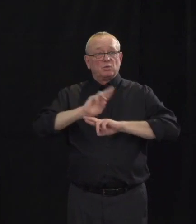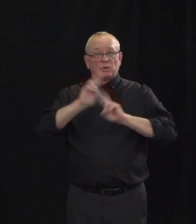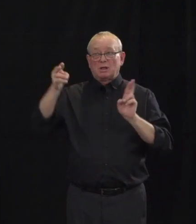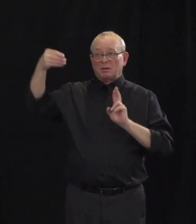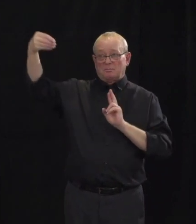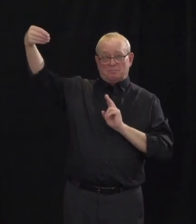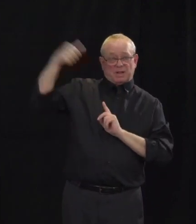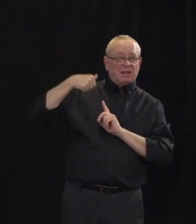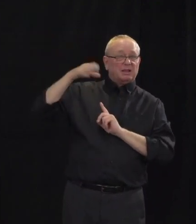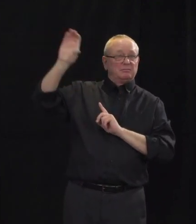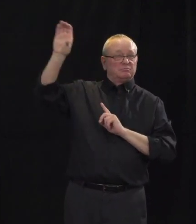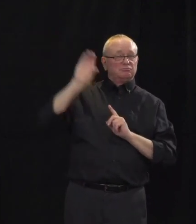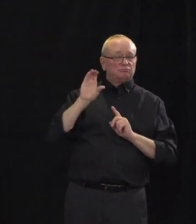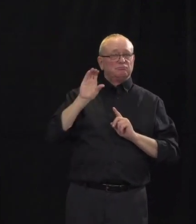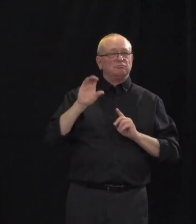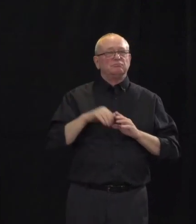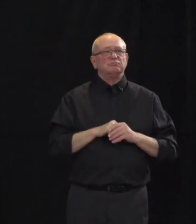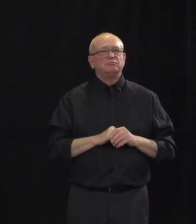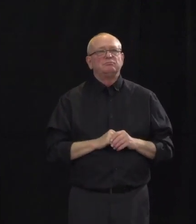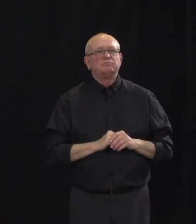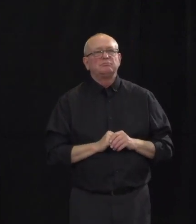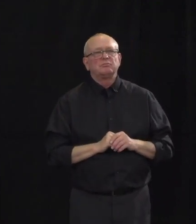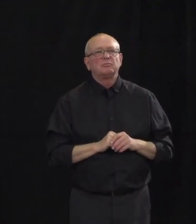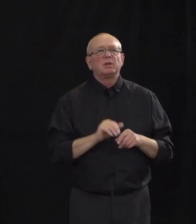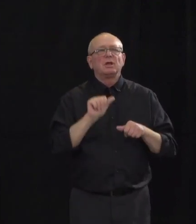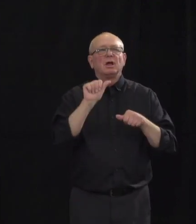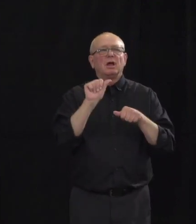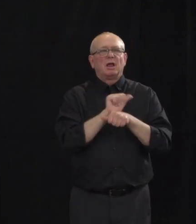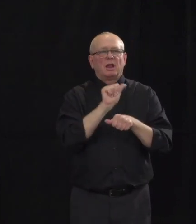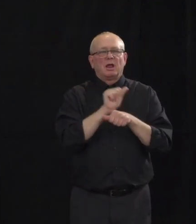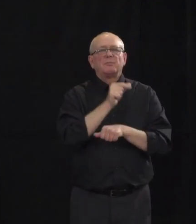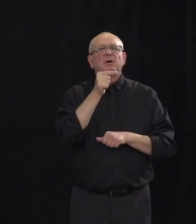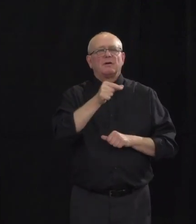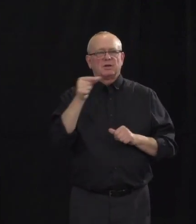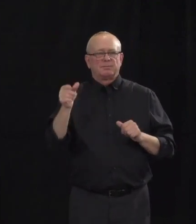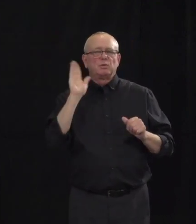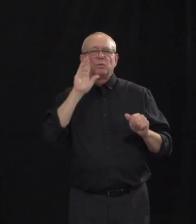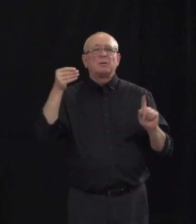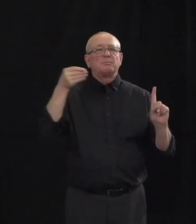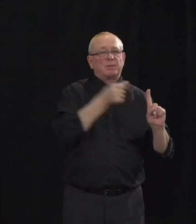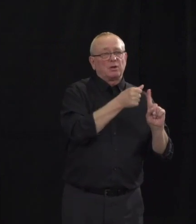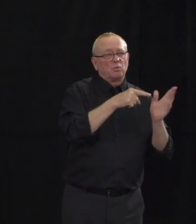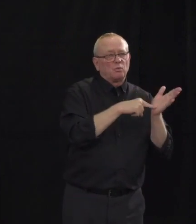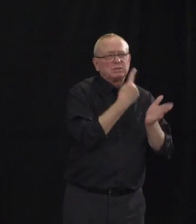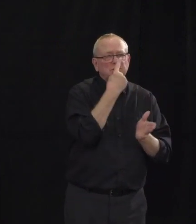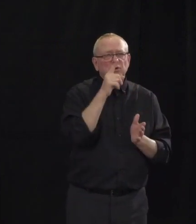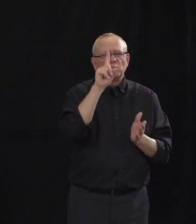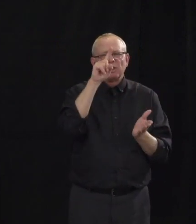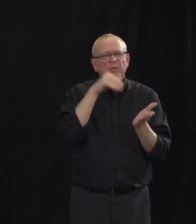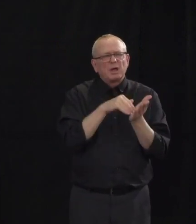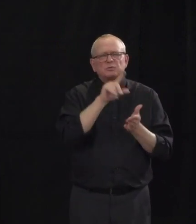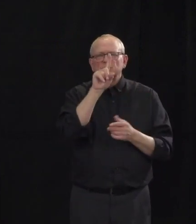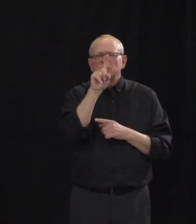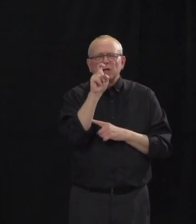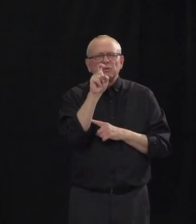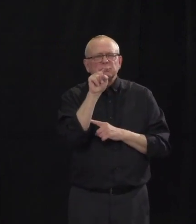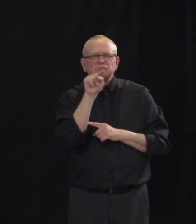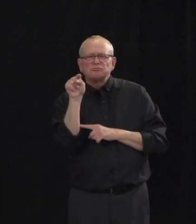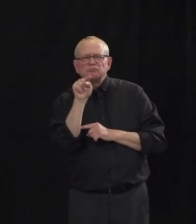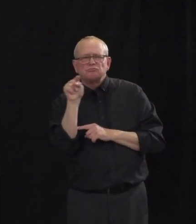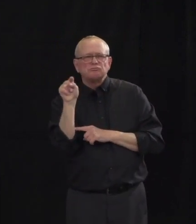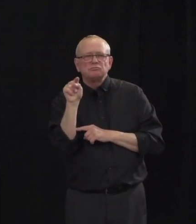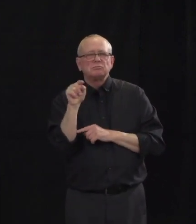over $1,100. Already over 16,000 applications have been processed by Service